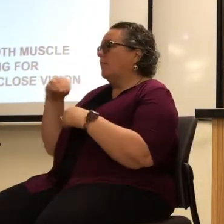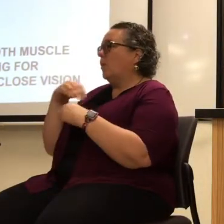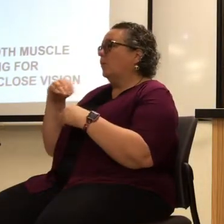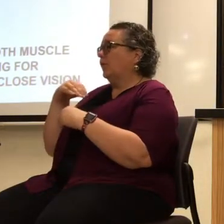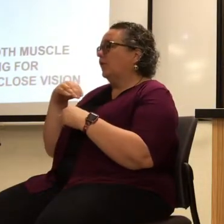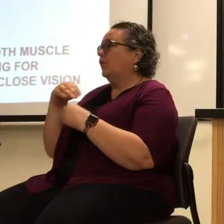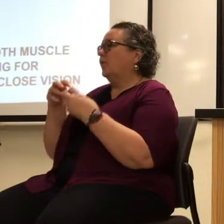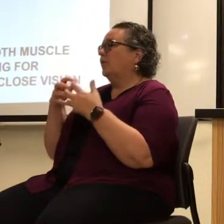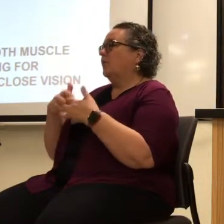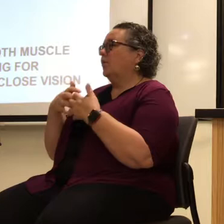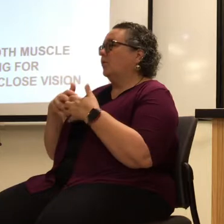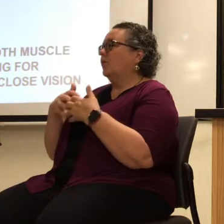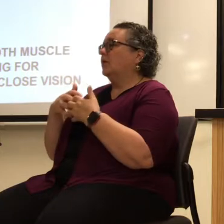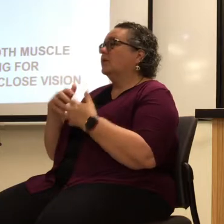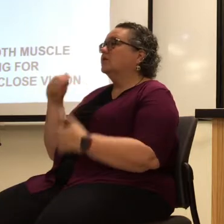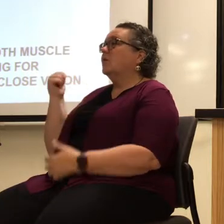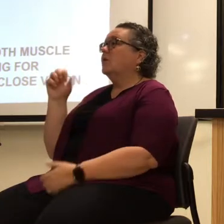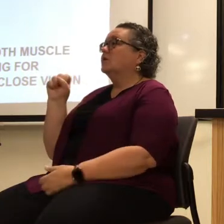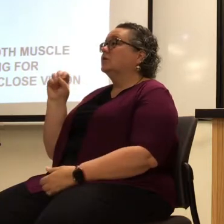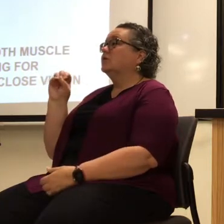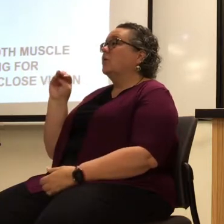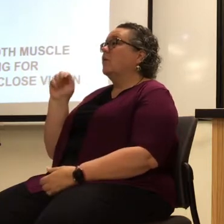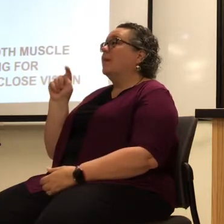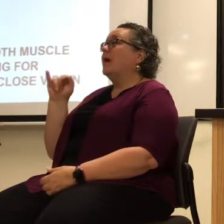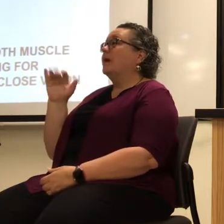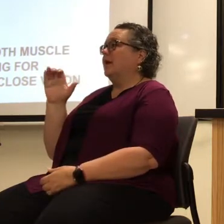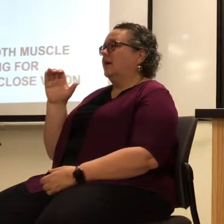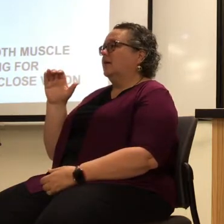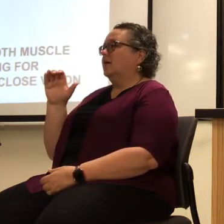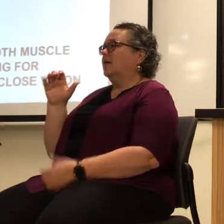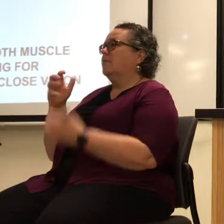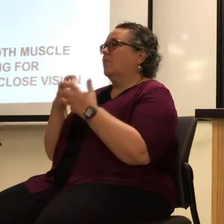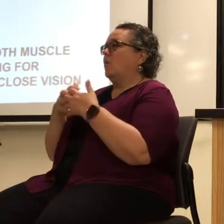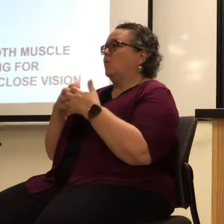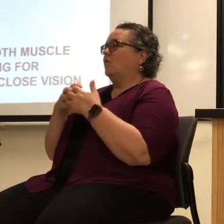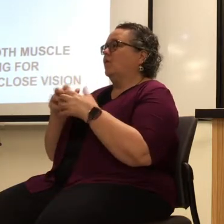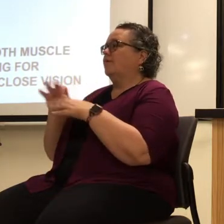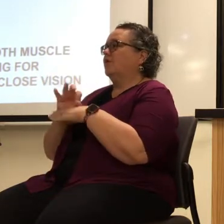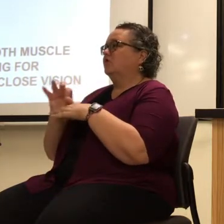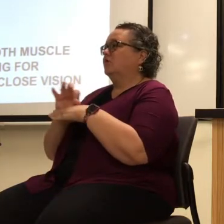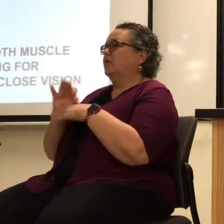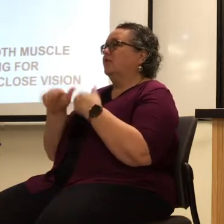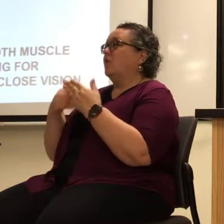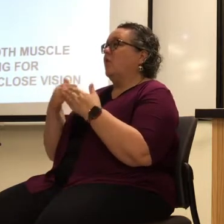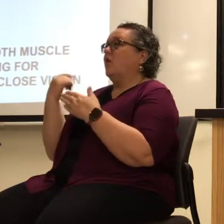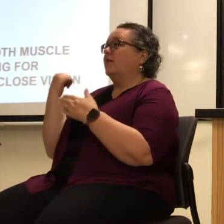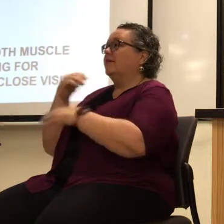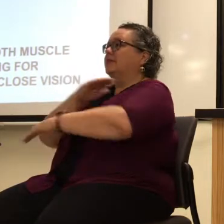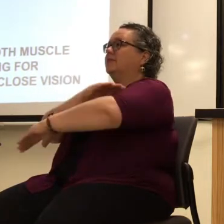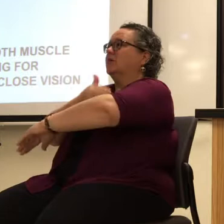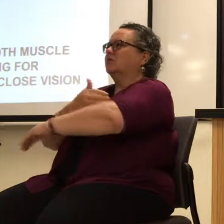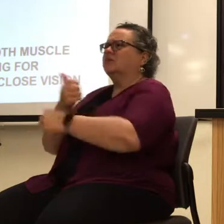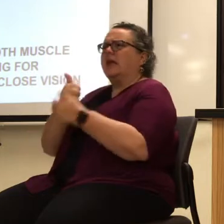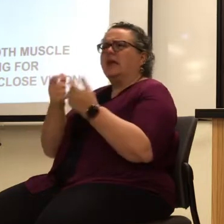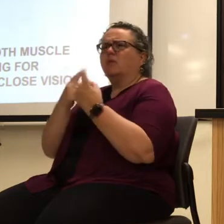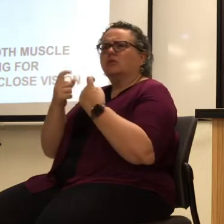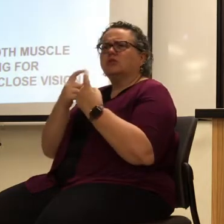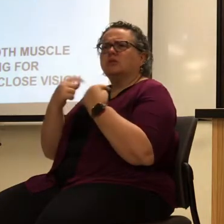All right, so this is the somatic motor function for all of these muscles. Is there any